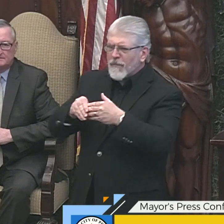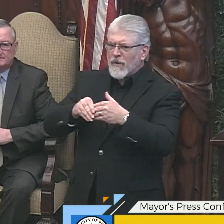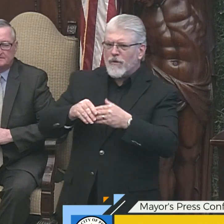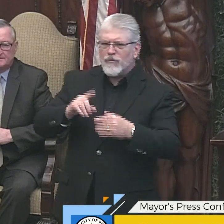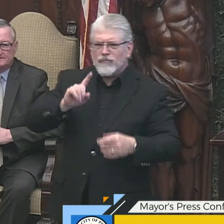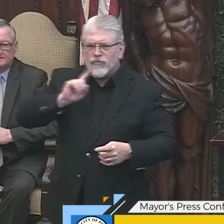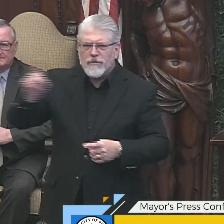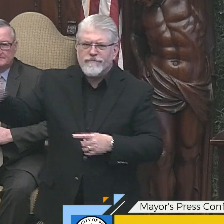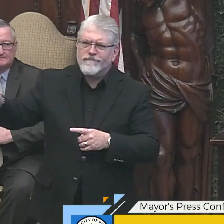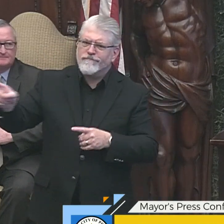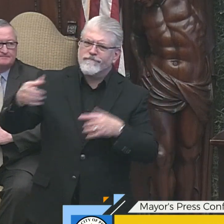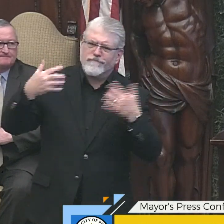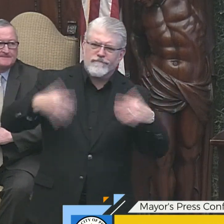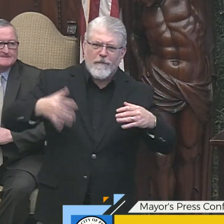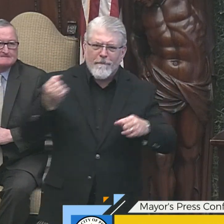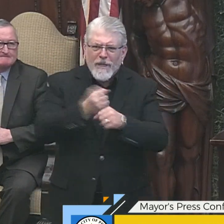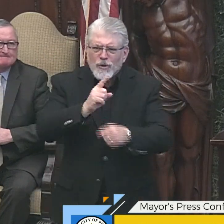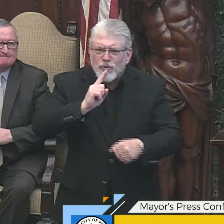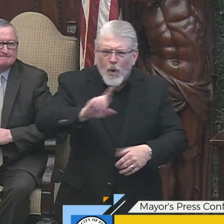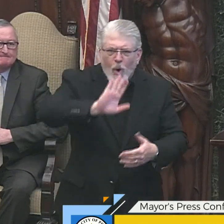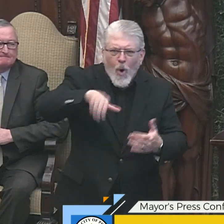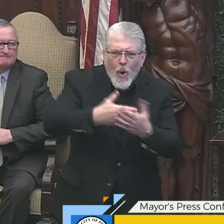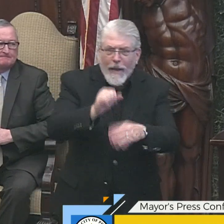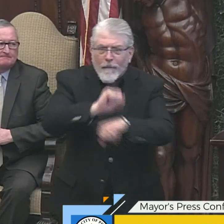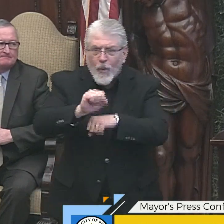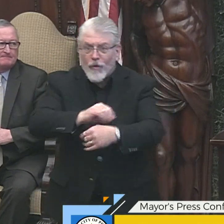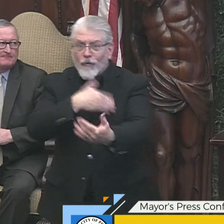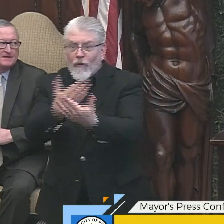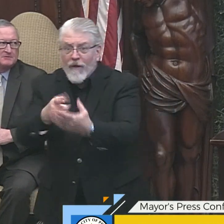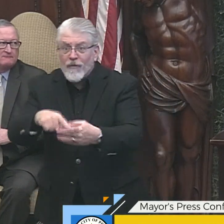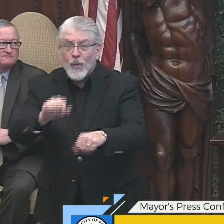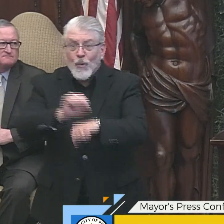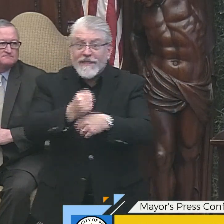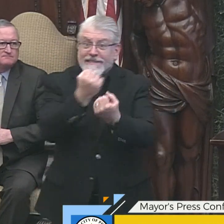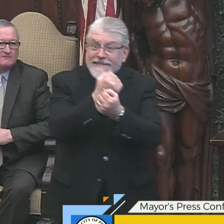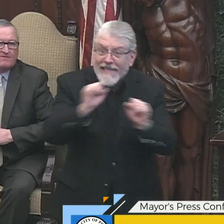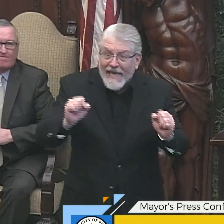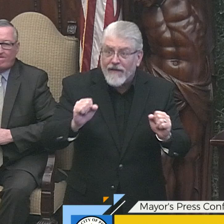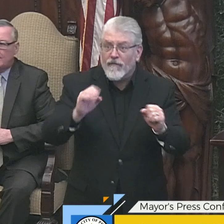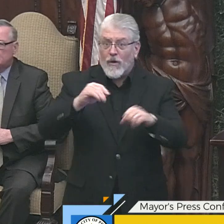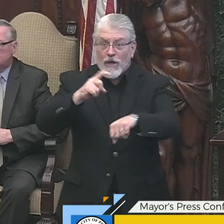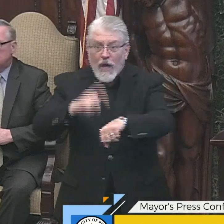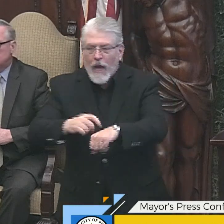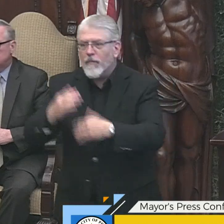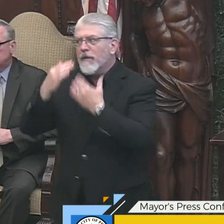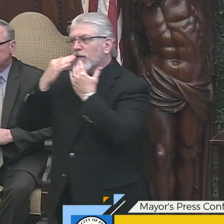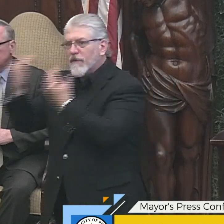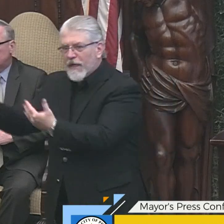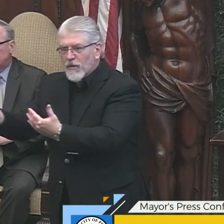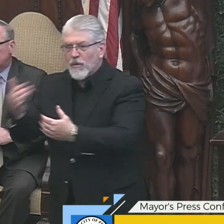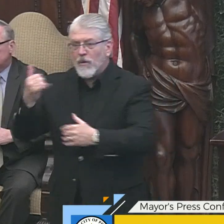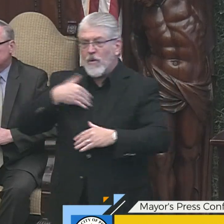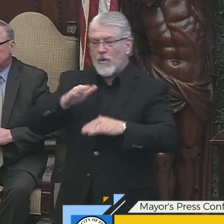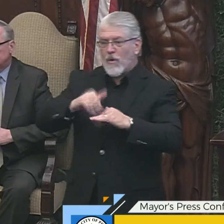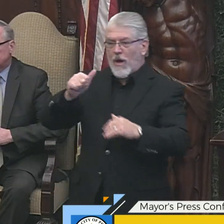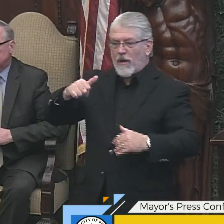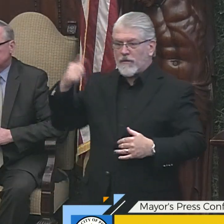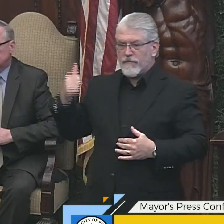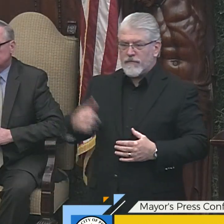that our workers get to work safely and on time. With that, I want to turn it over to Scott Petrie with the Philadelphia Parking